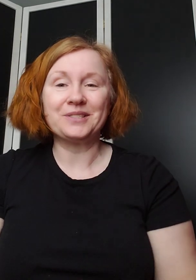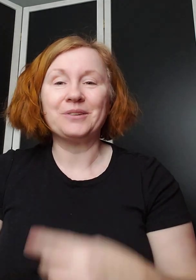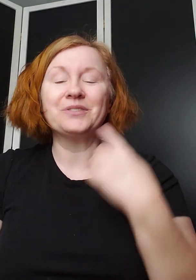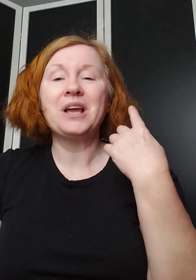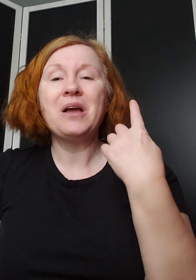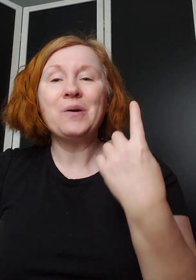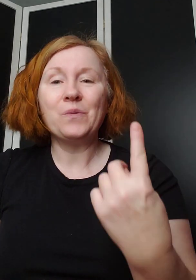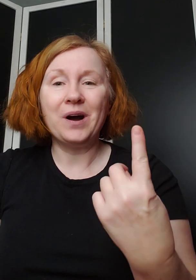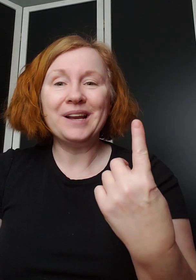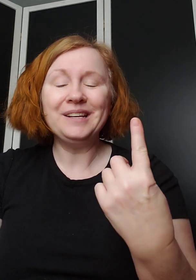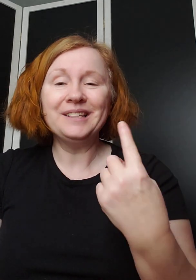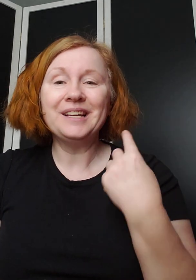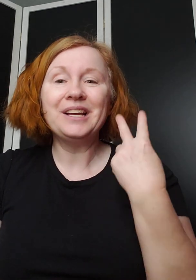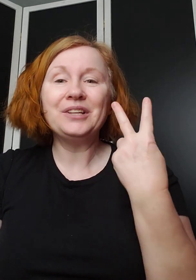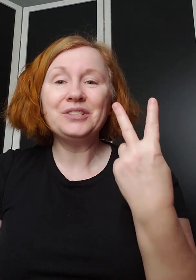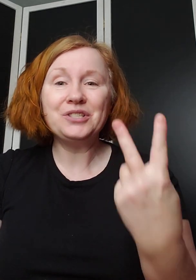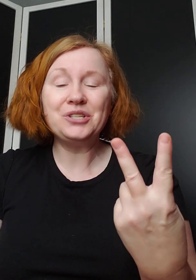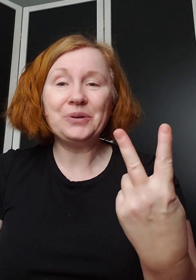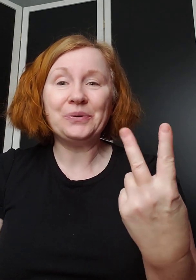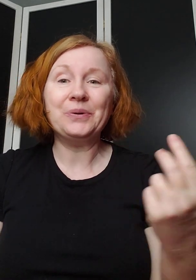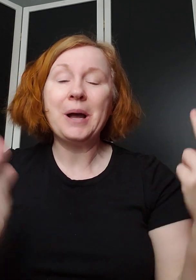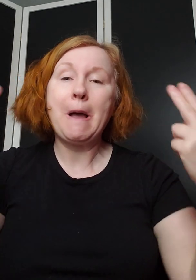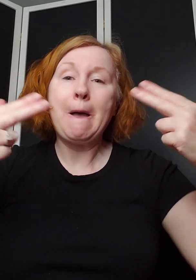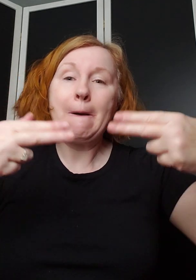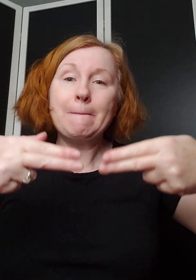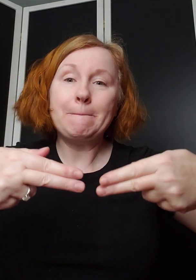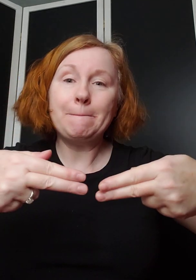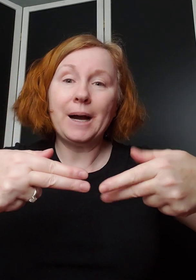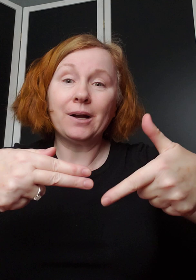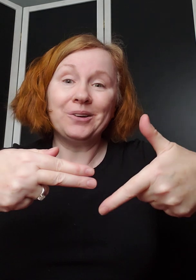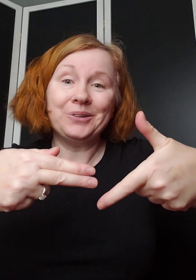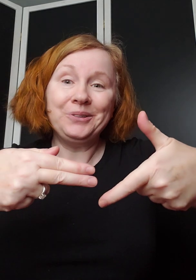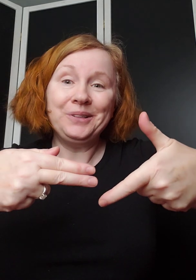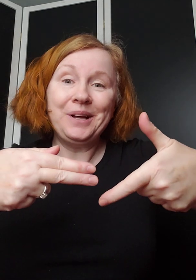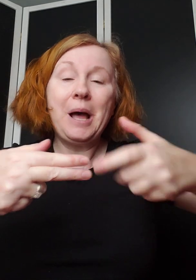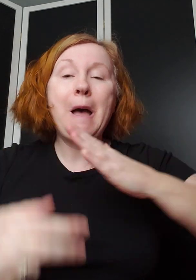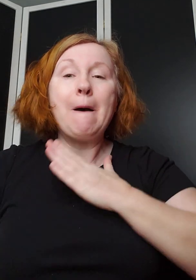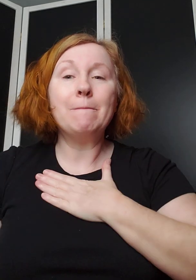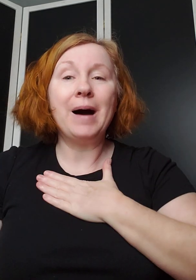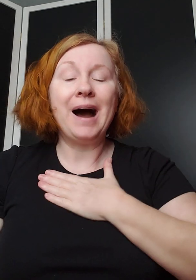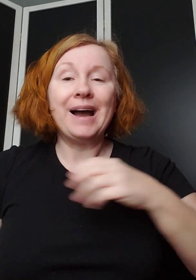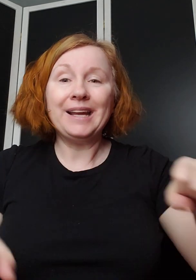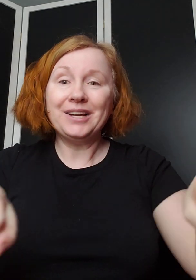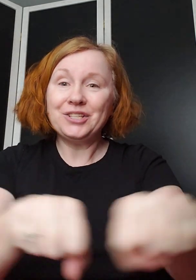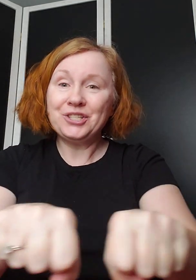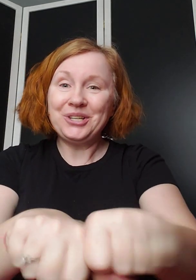ourselves. 1, 2, buckle my